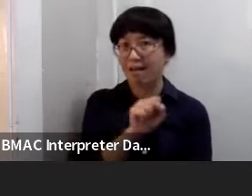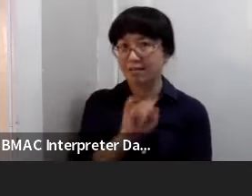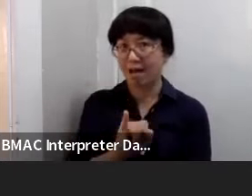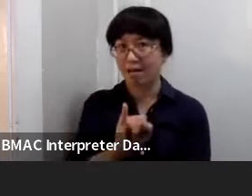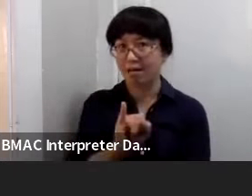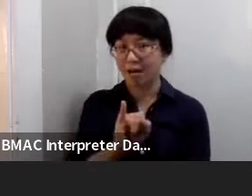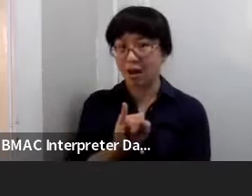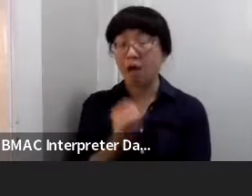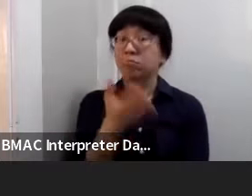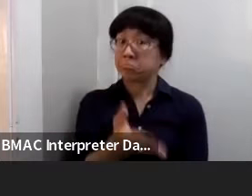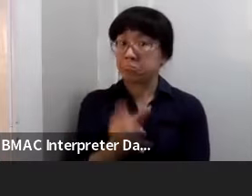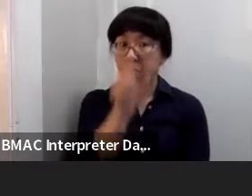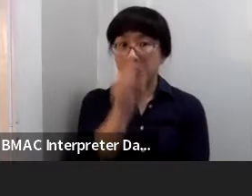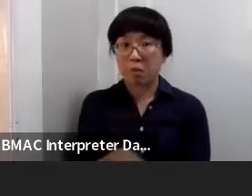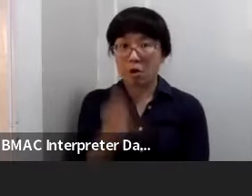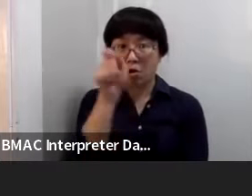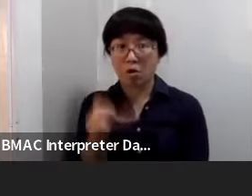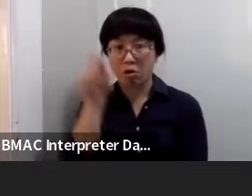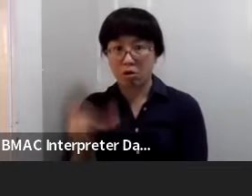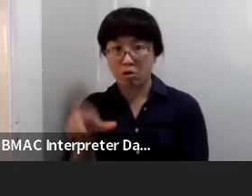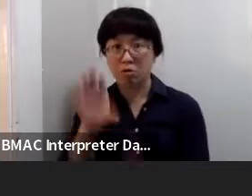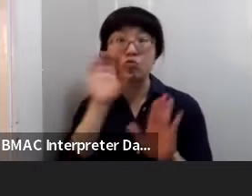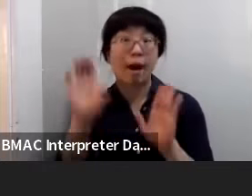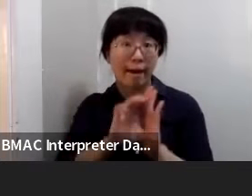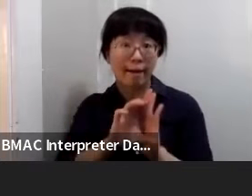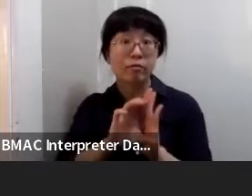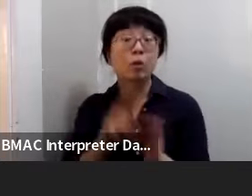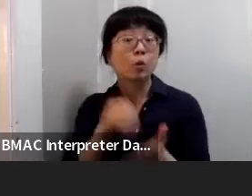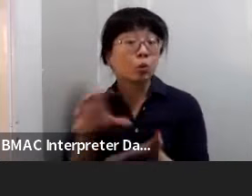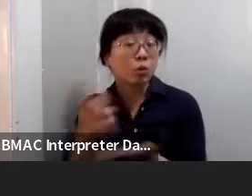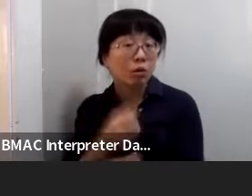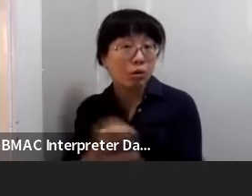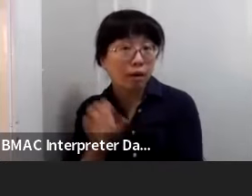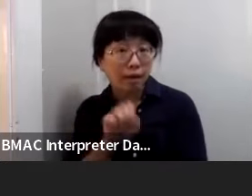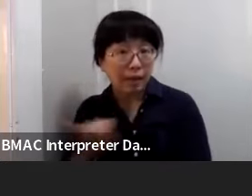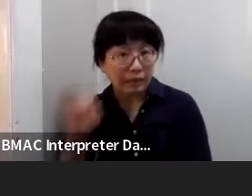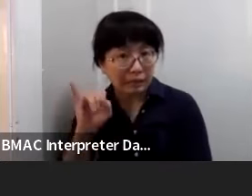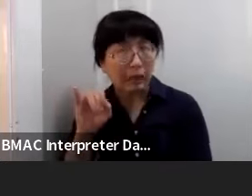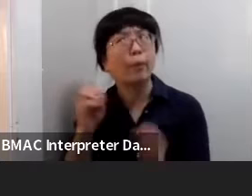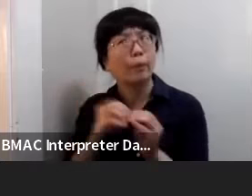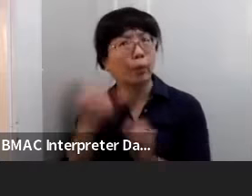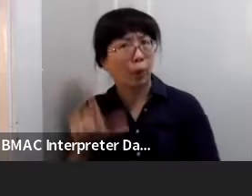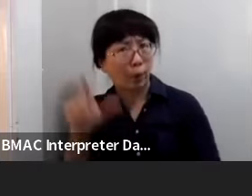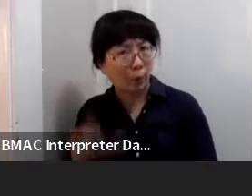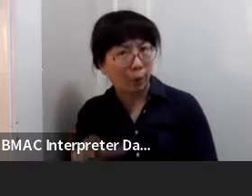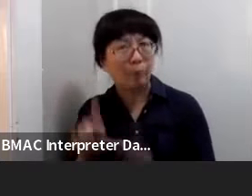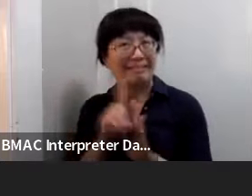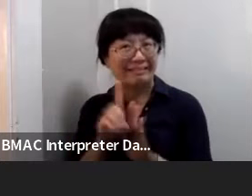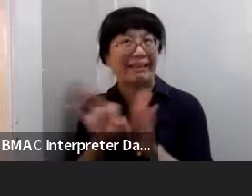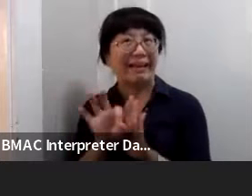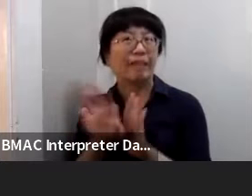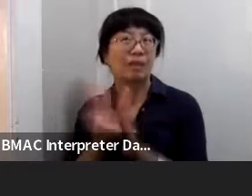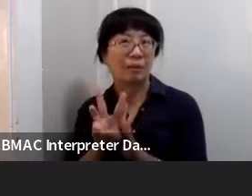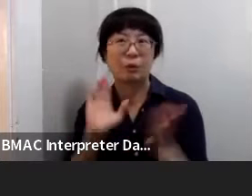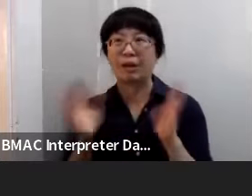as you can see in this bar graph, students who utilize SI have a significantly lower DFW rate than those not enrolled